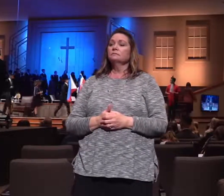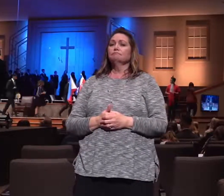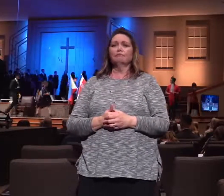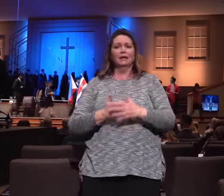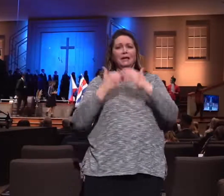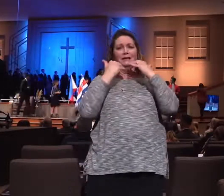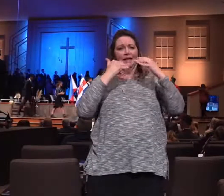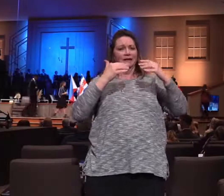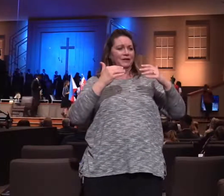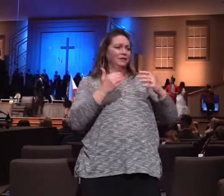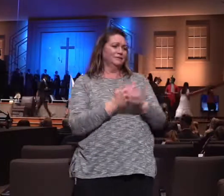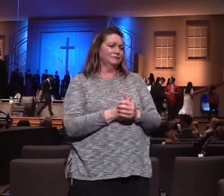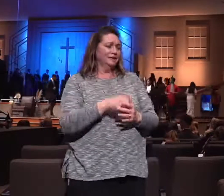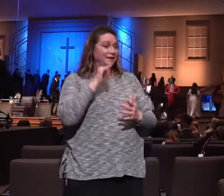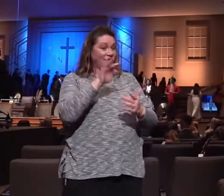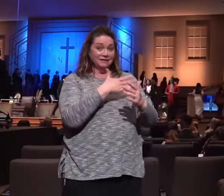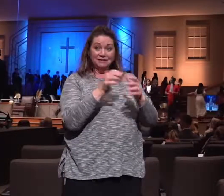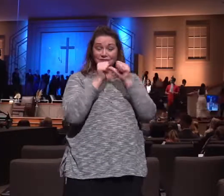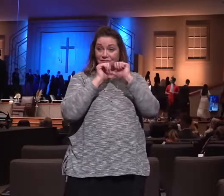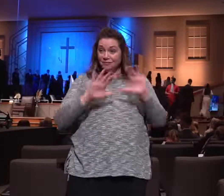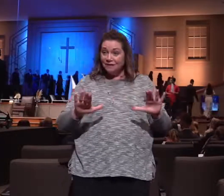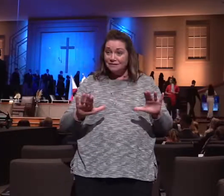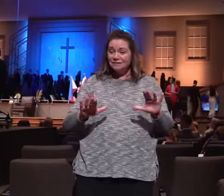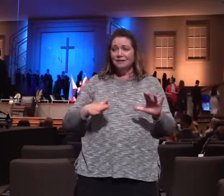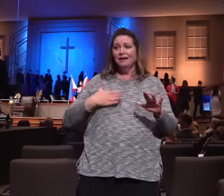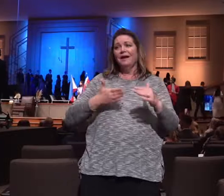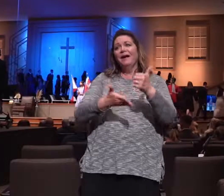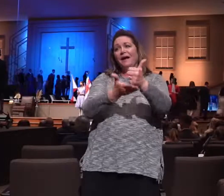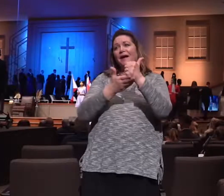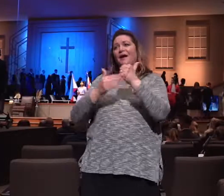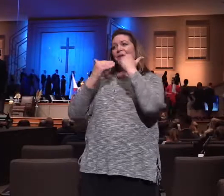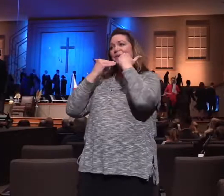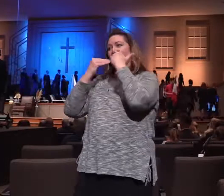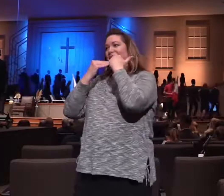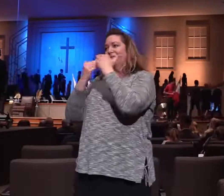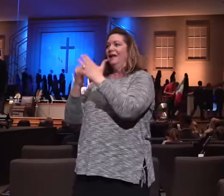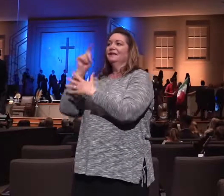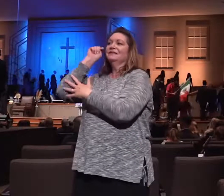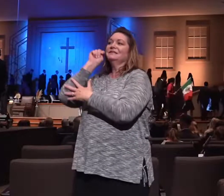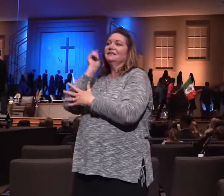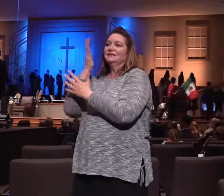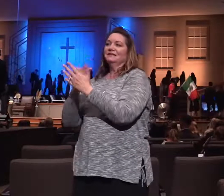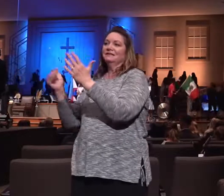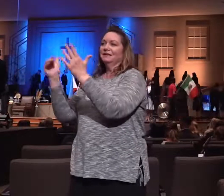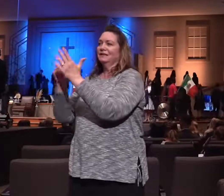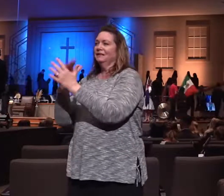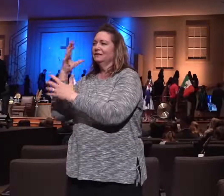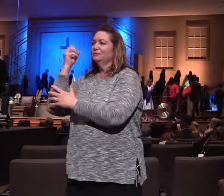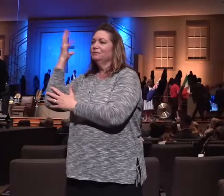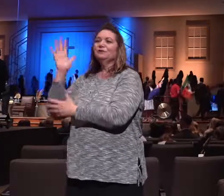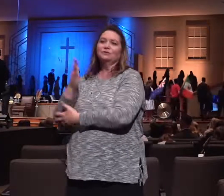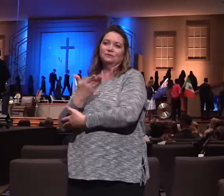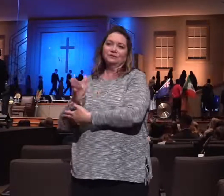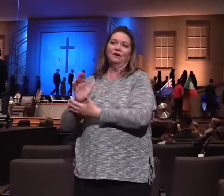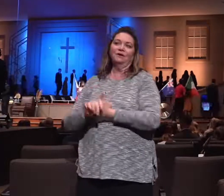Thank you, young people. Wasn't that a blessing? Let's thank the teenagers once again for such a beautiful song.